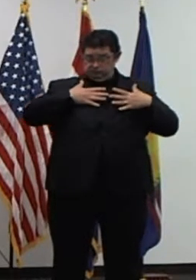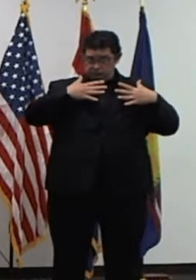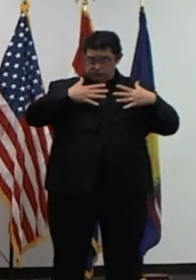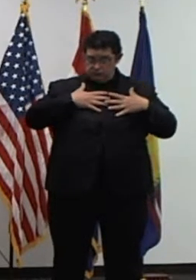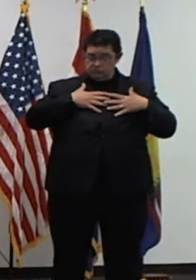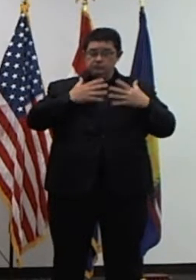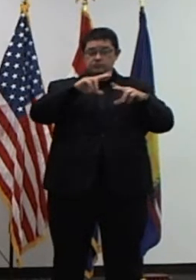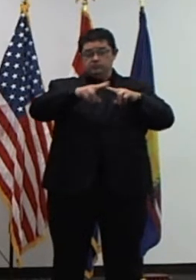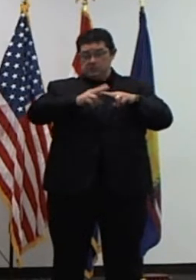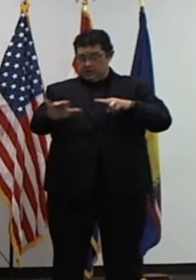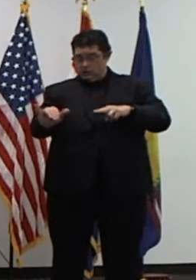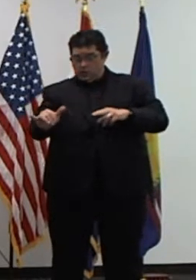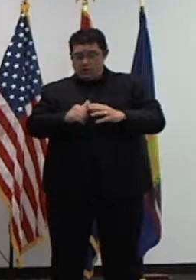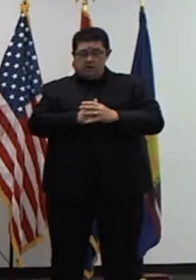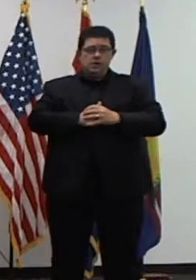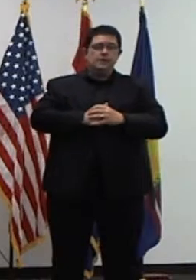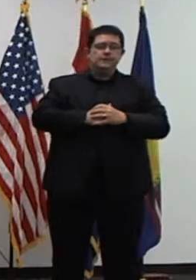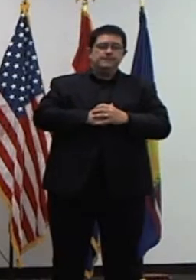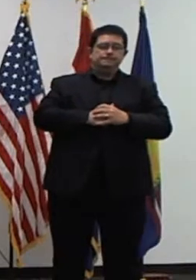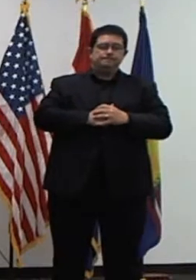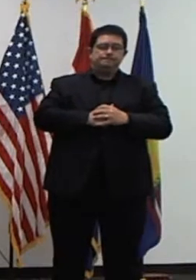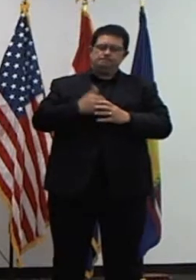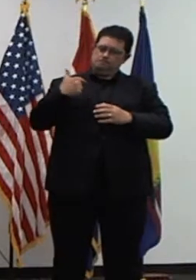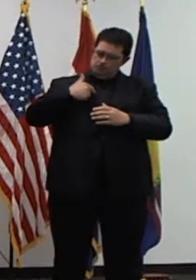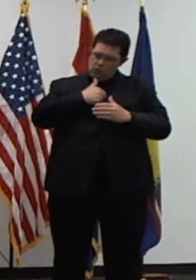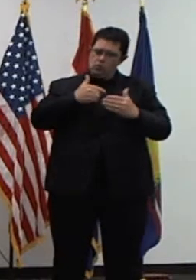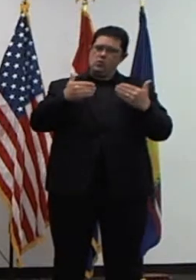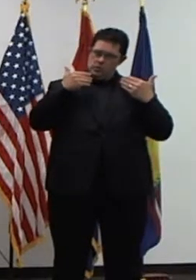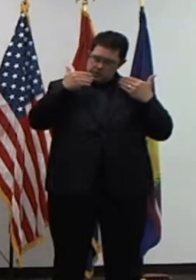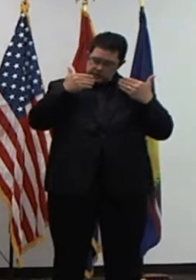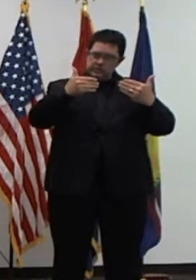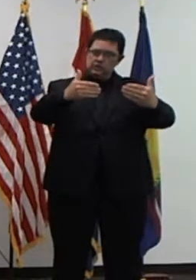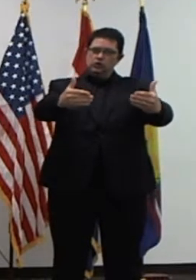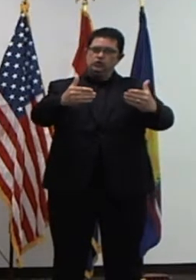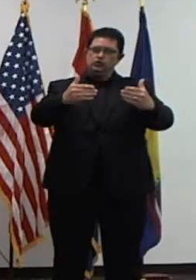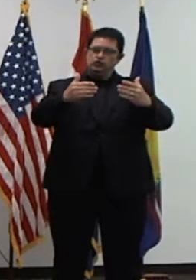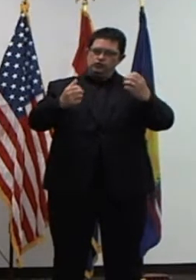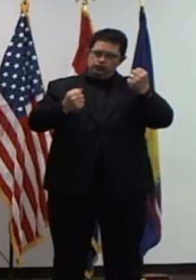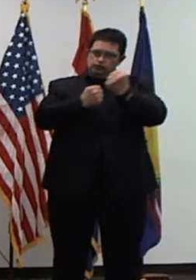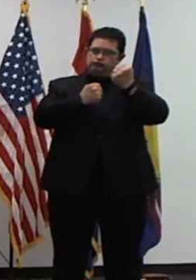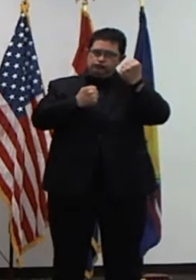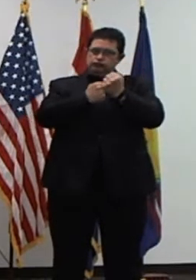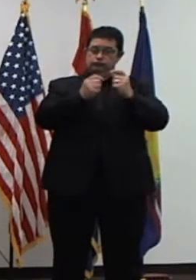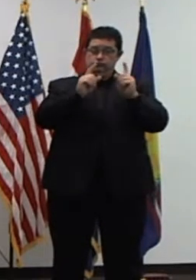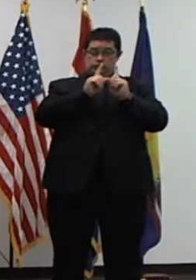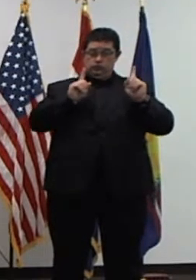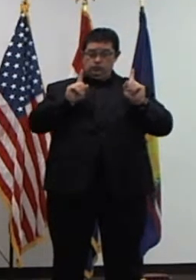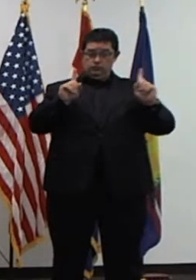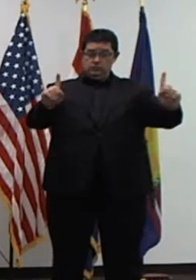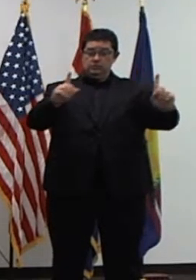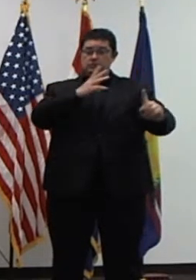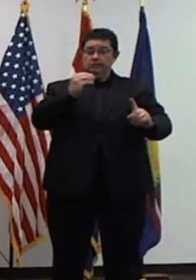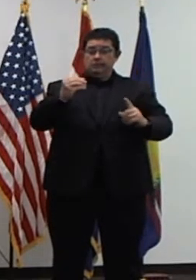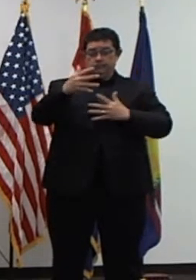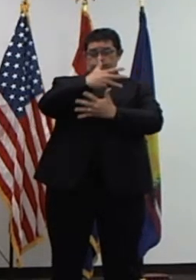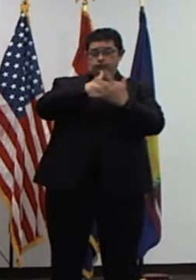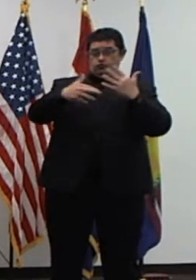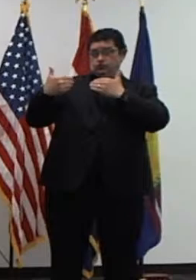well. We will continue to beat the drum of social distancing and personal responsibility because we know it